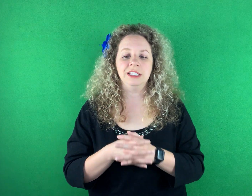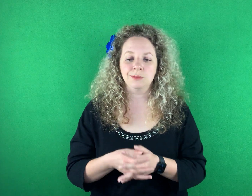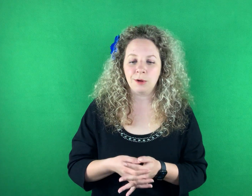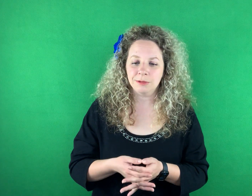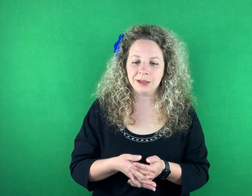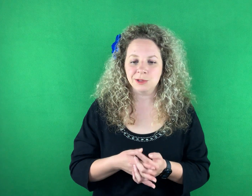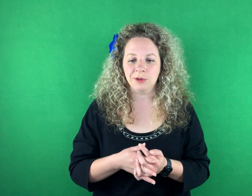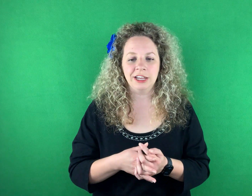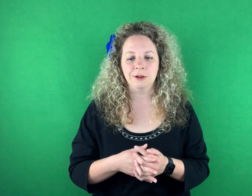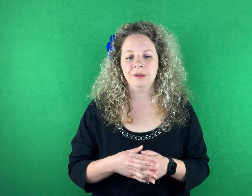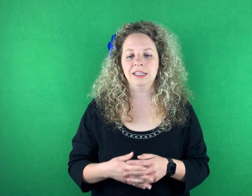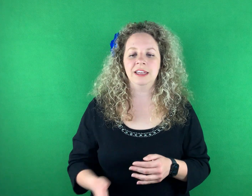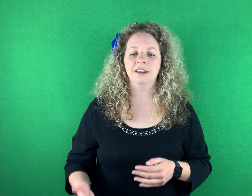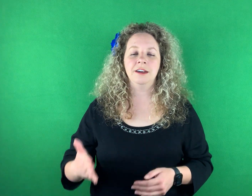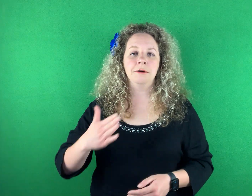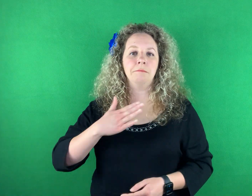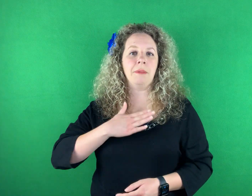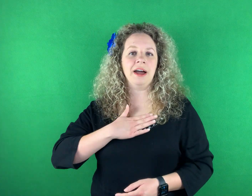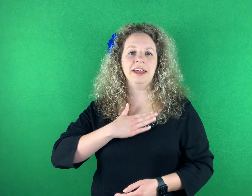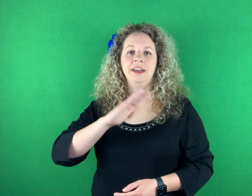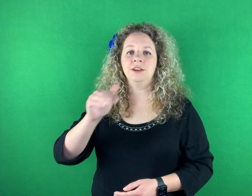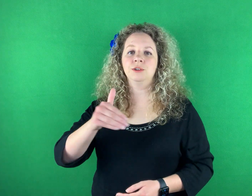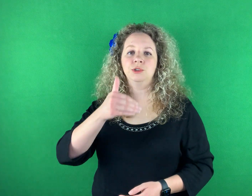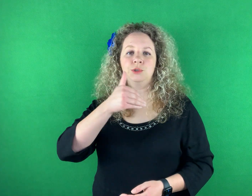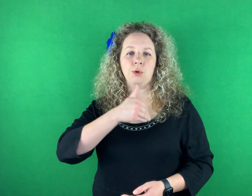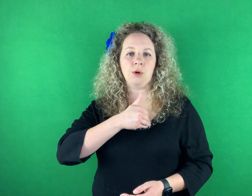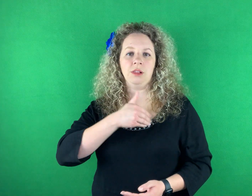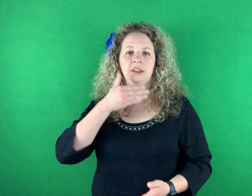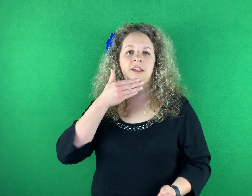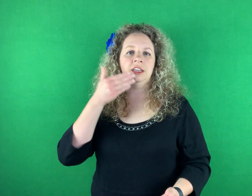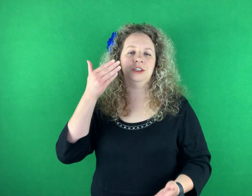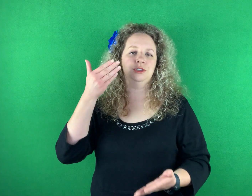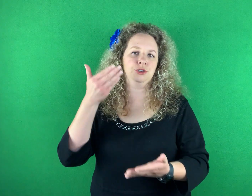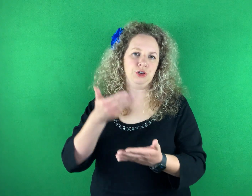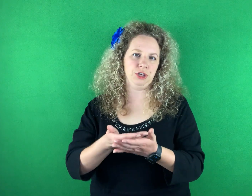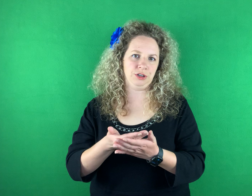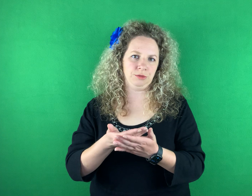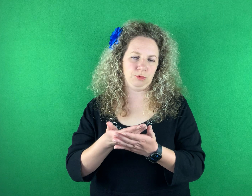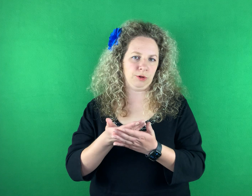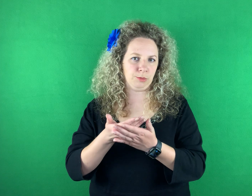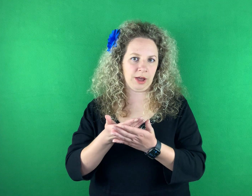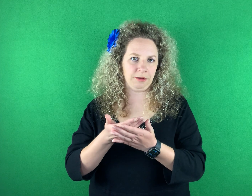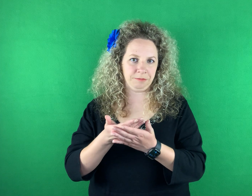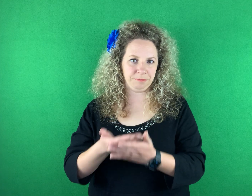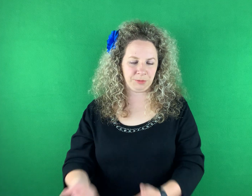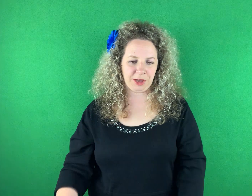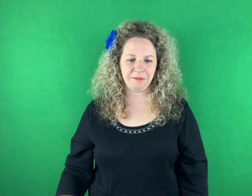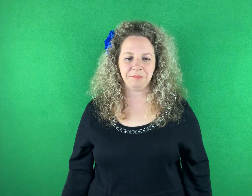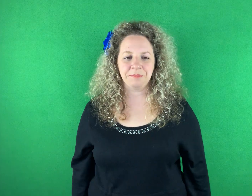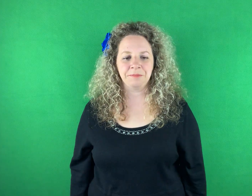is well with my soul. Here we did, my soul is good or well, okay?